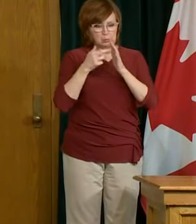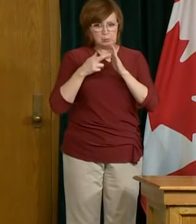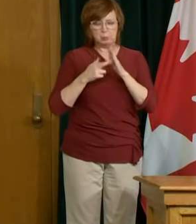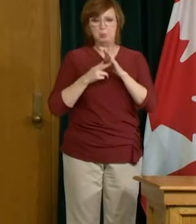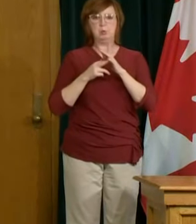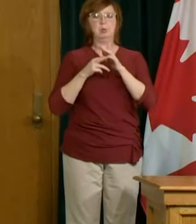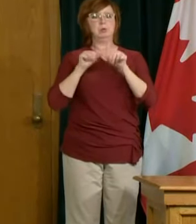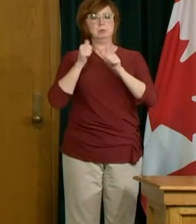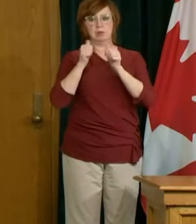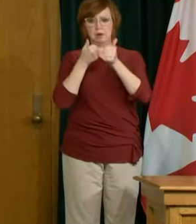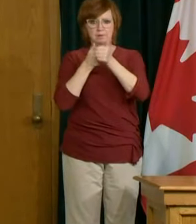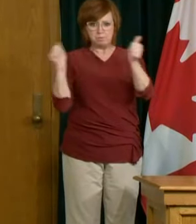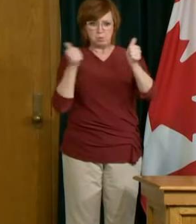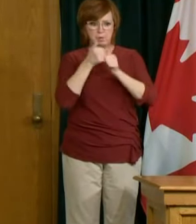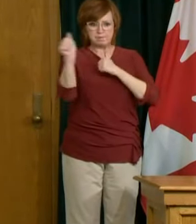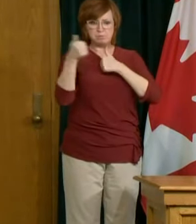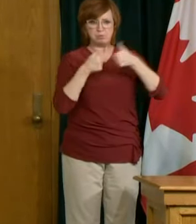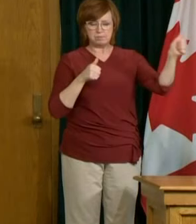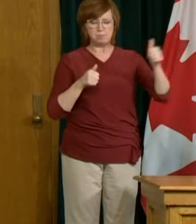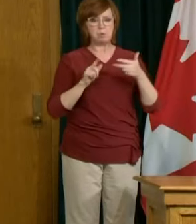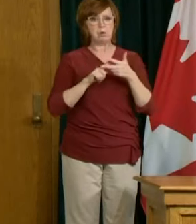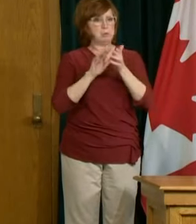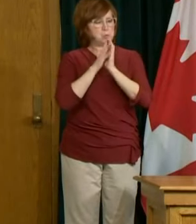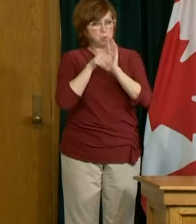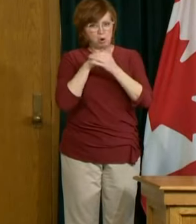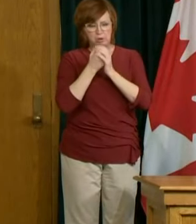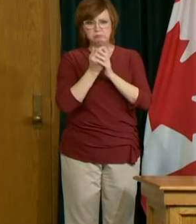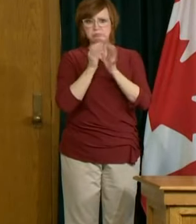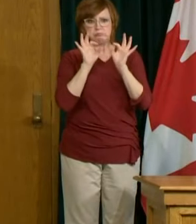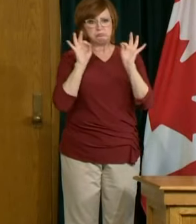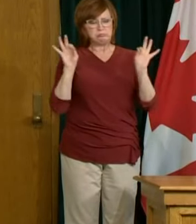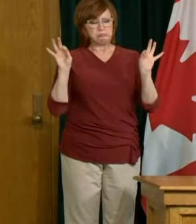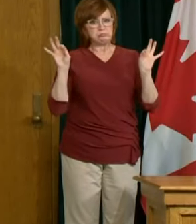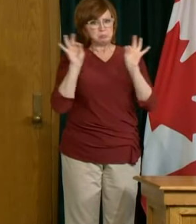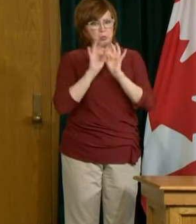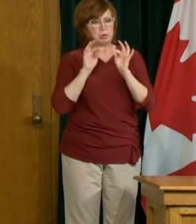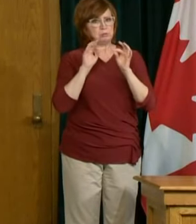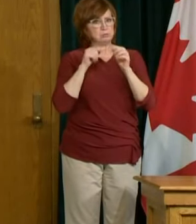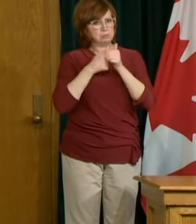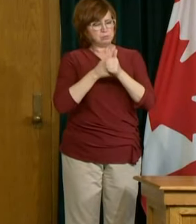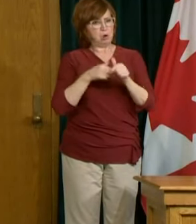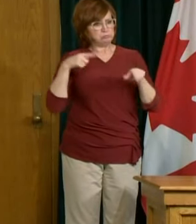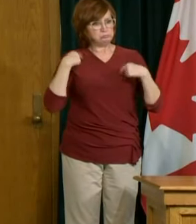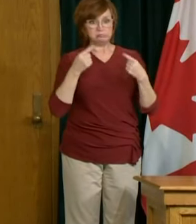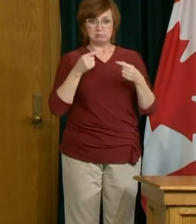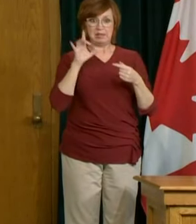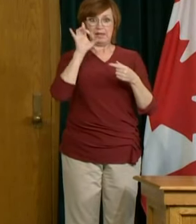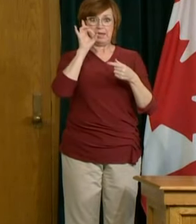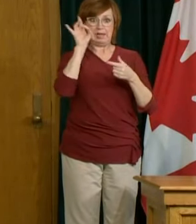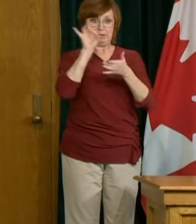large extent. So I think we have learned a lot from those practices over the last 8 weeks that have allowed us to